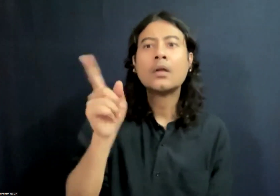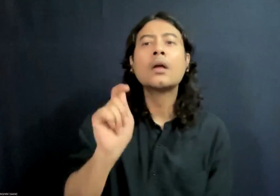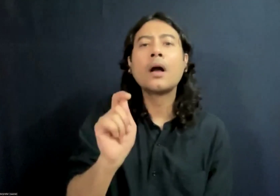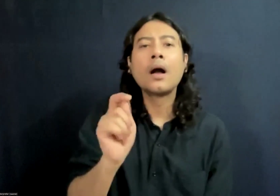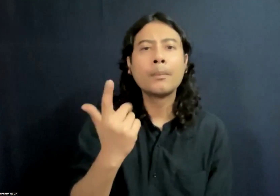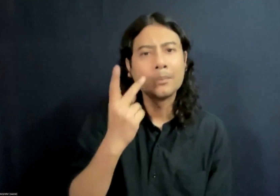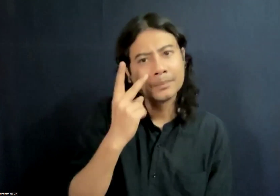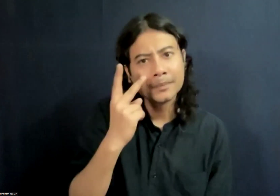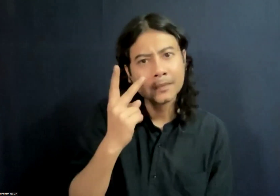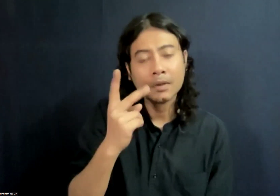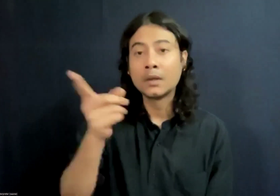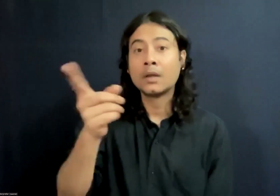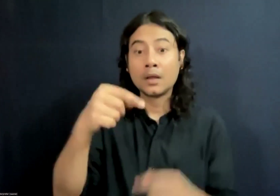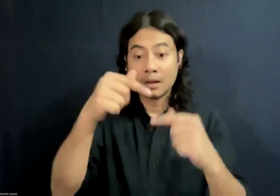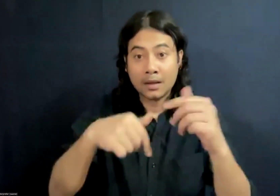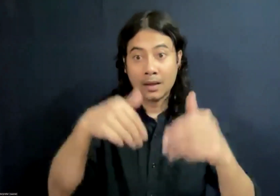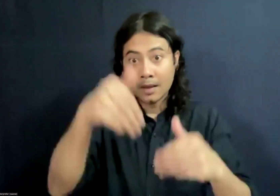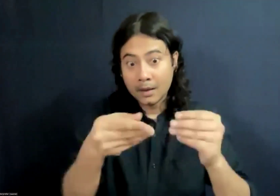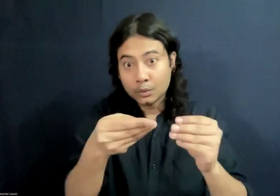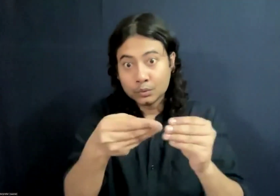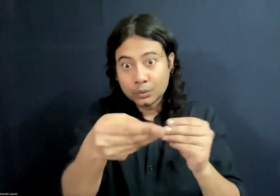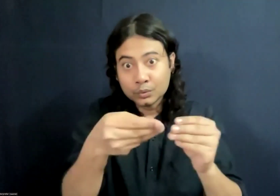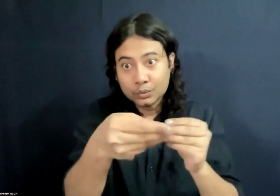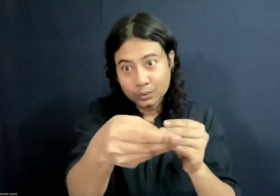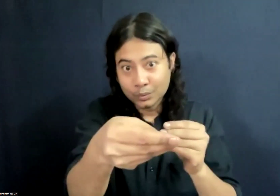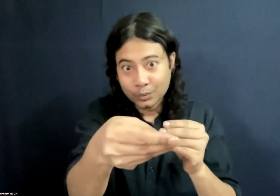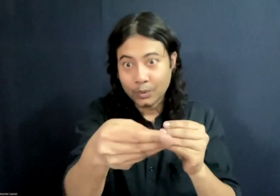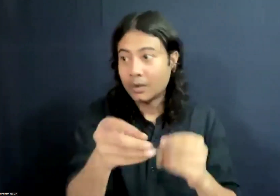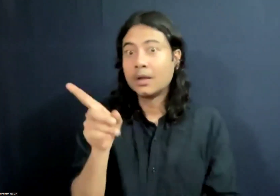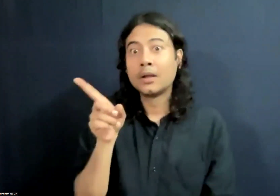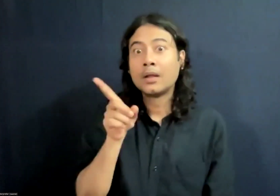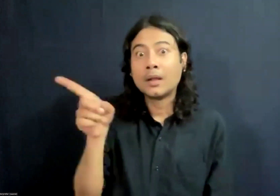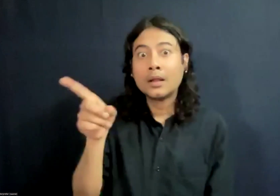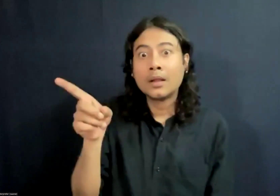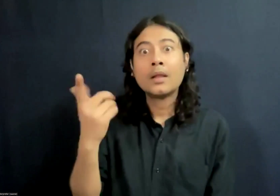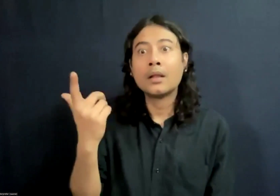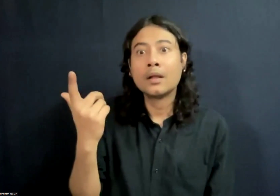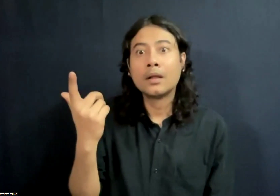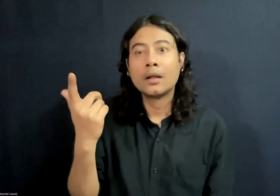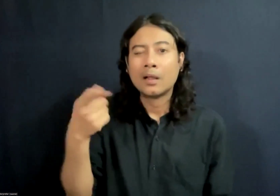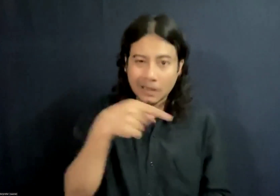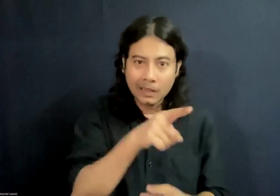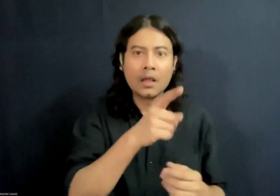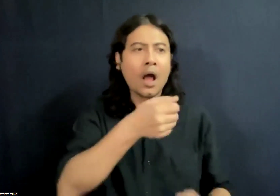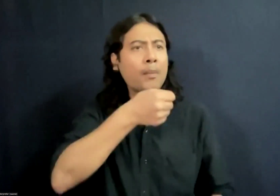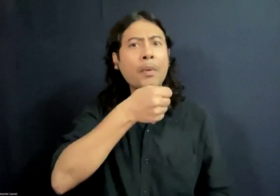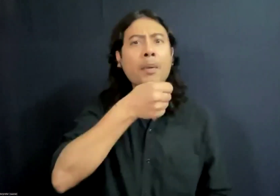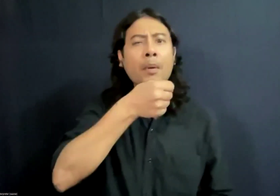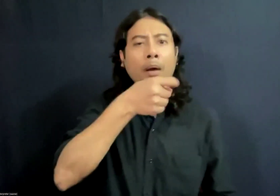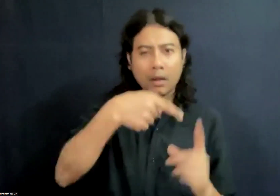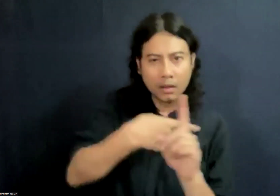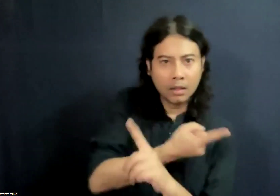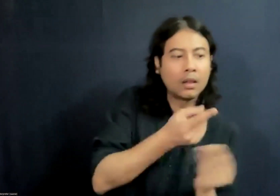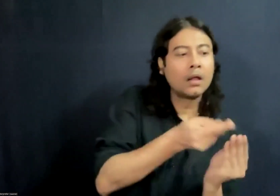comes, what do? They try to distribute money, they try to distribute a television